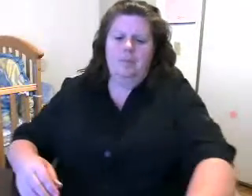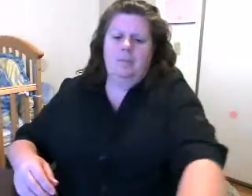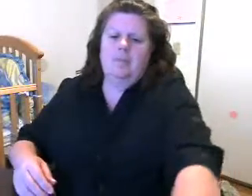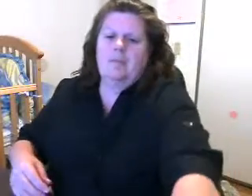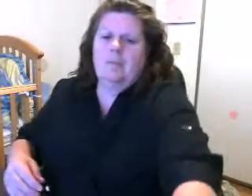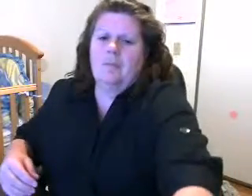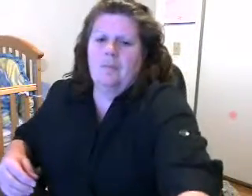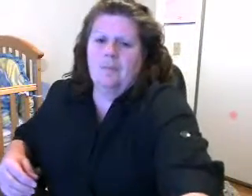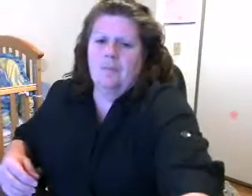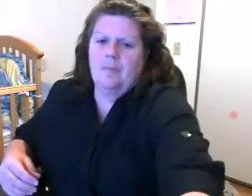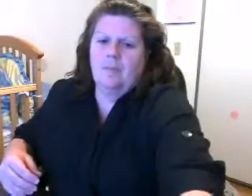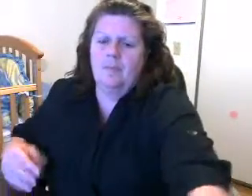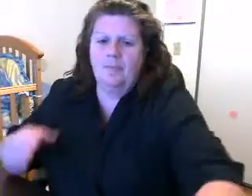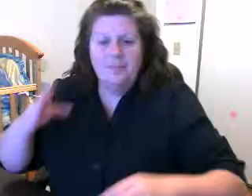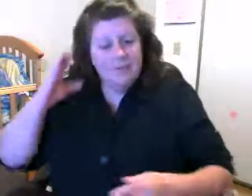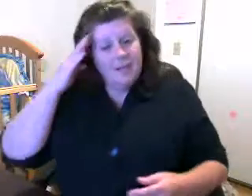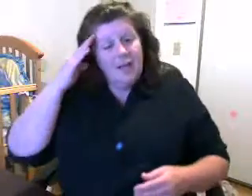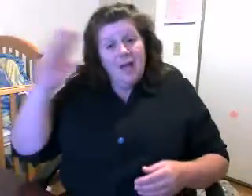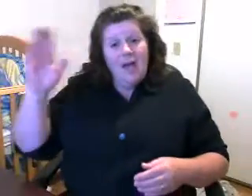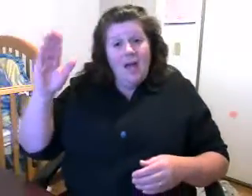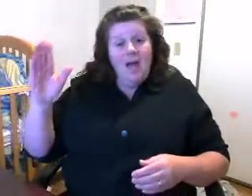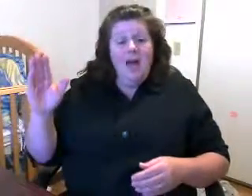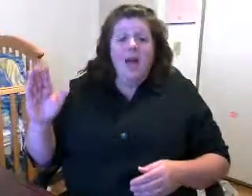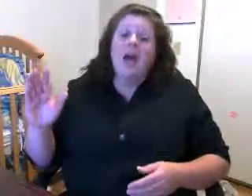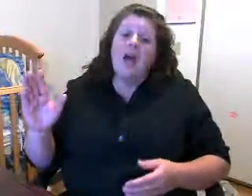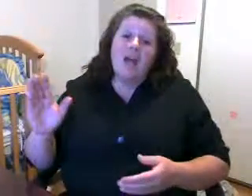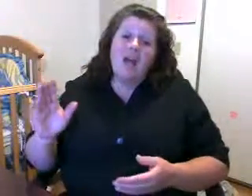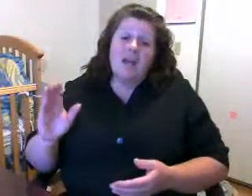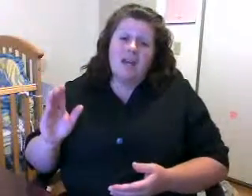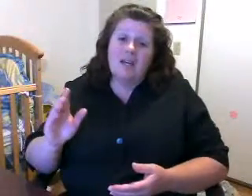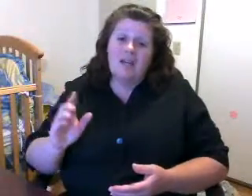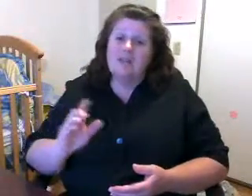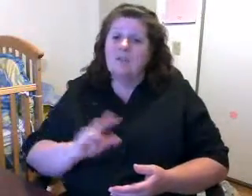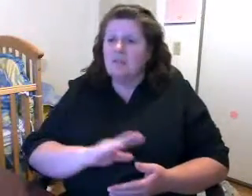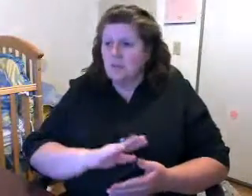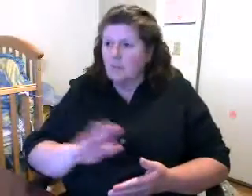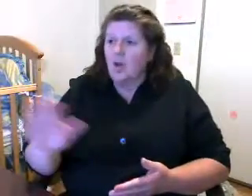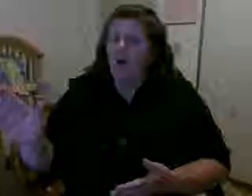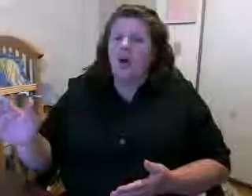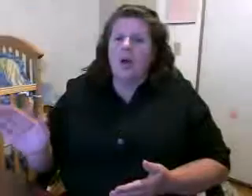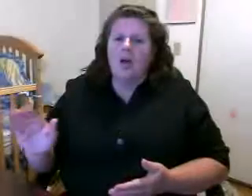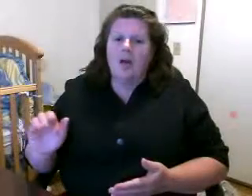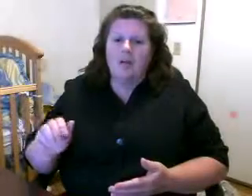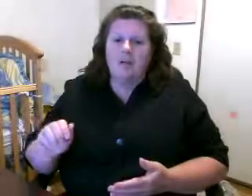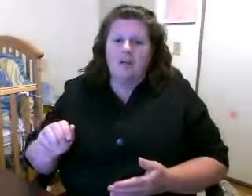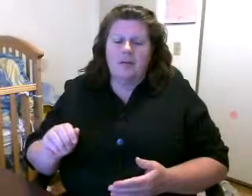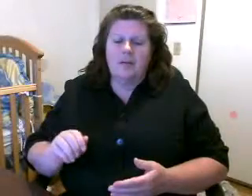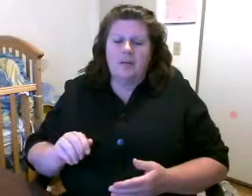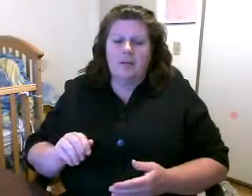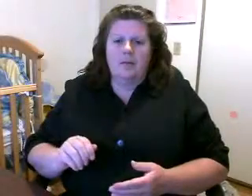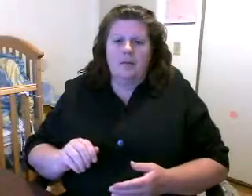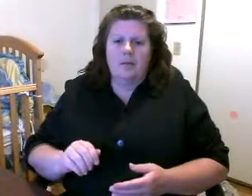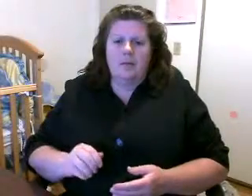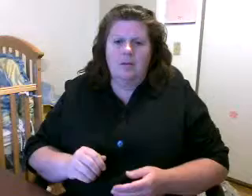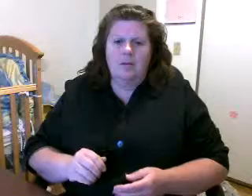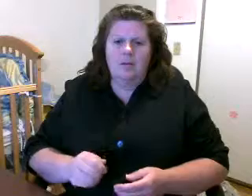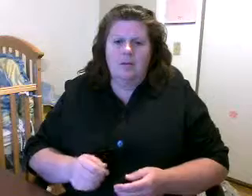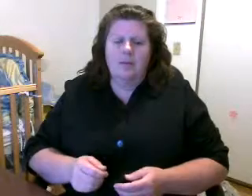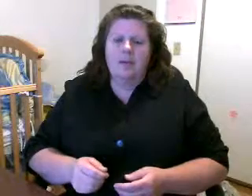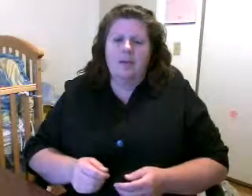Hi everybody, I'm continuing the lecture on task number 8. So what we're talking about is the NIC knowledge exam, the NIC,